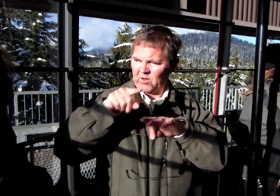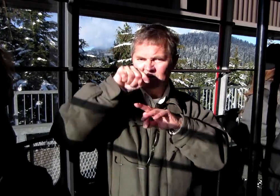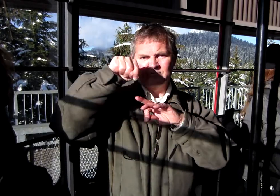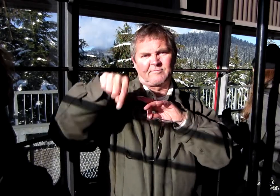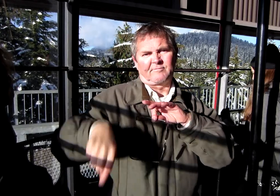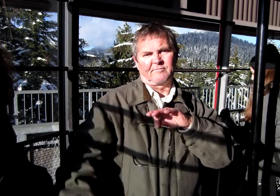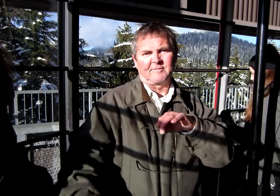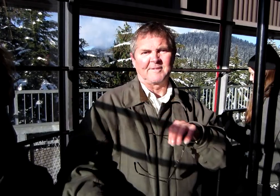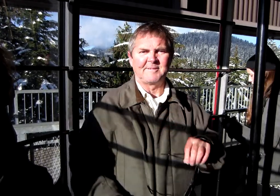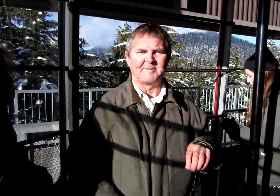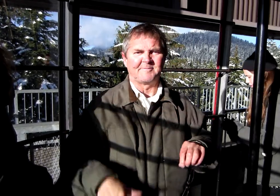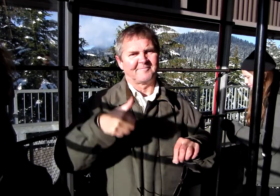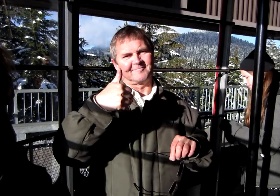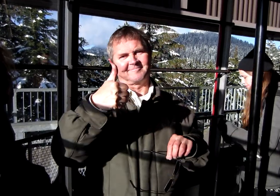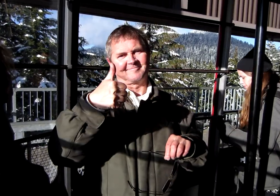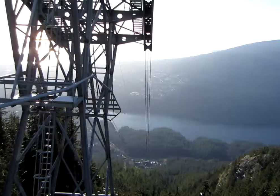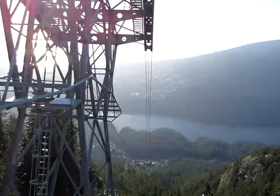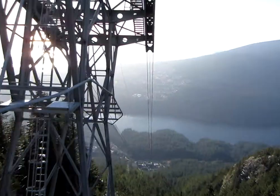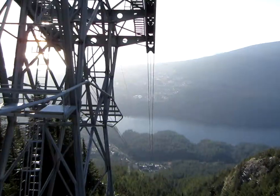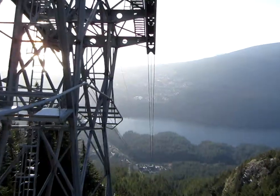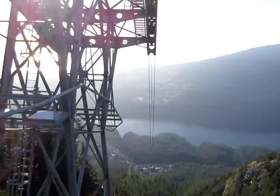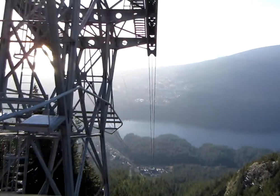Thank you very much.